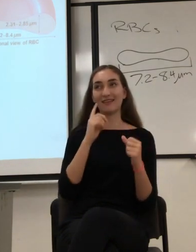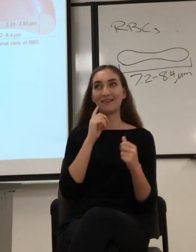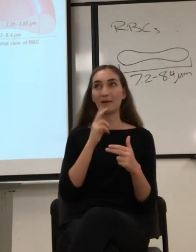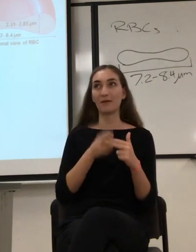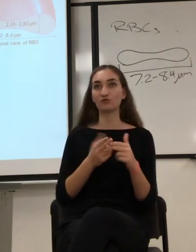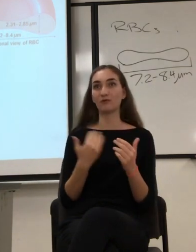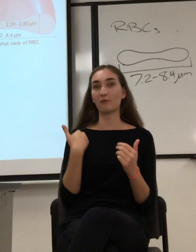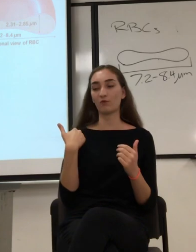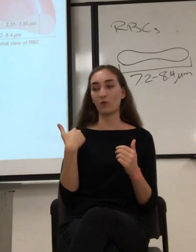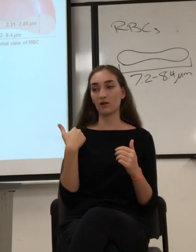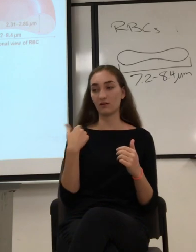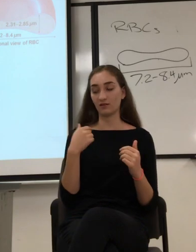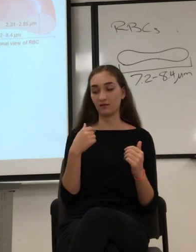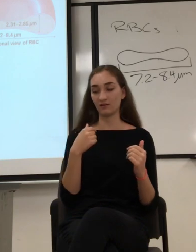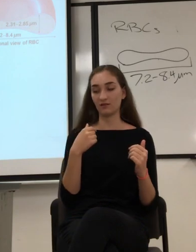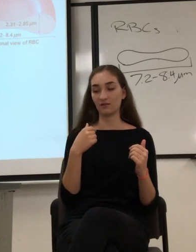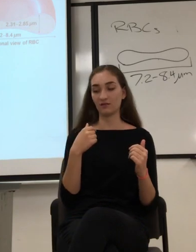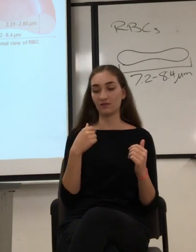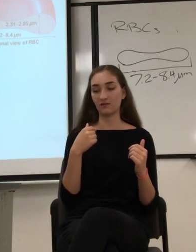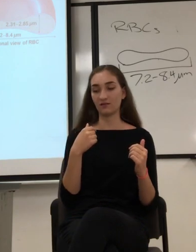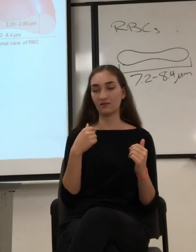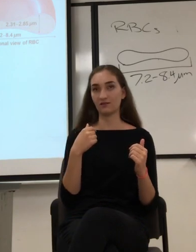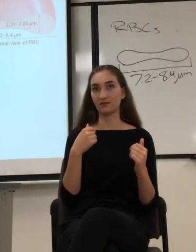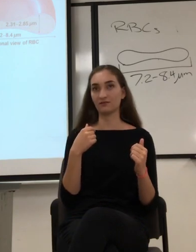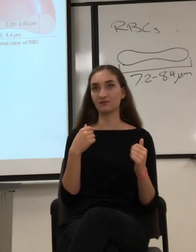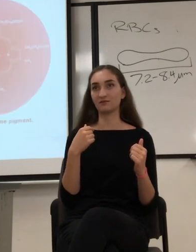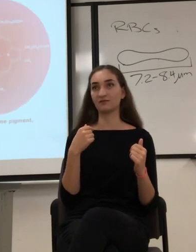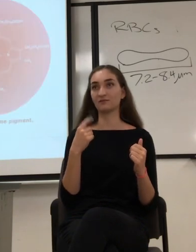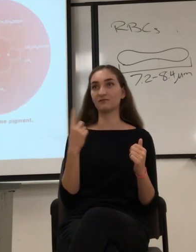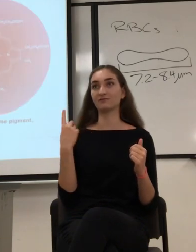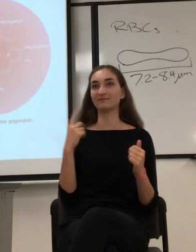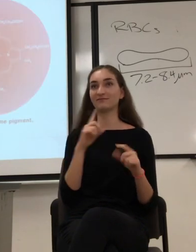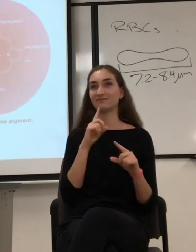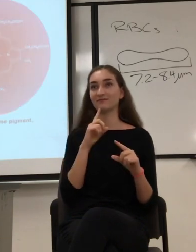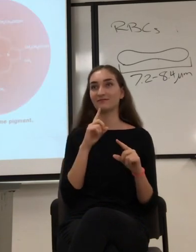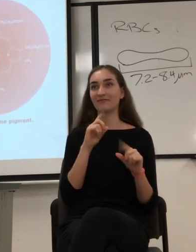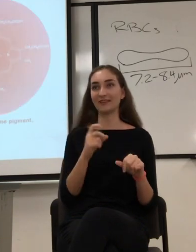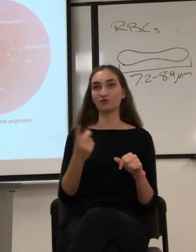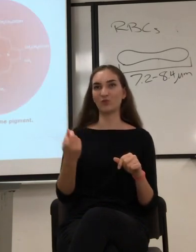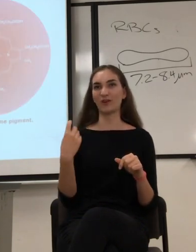And here is that, answers the question that was asked earlier,